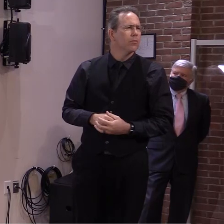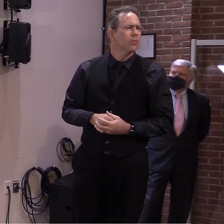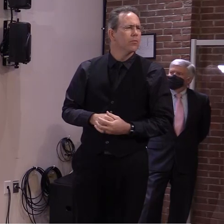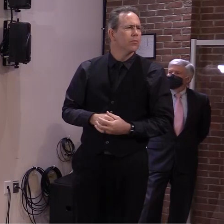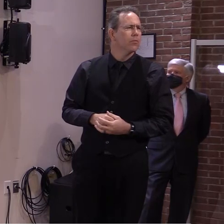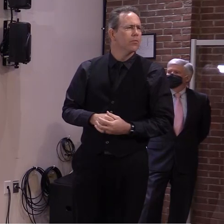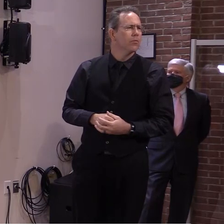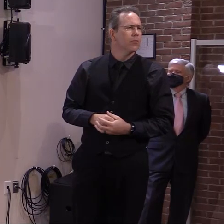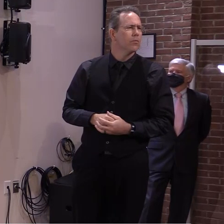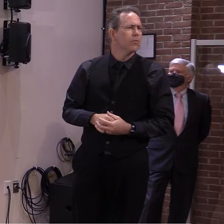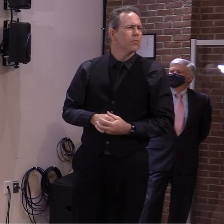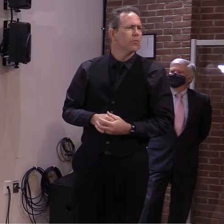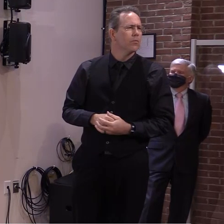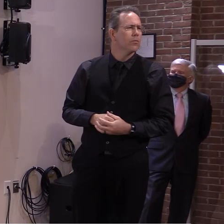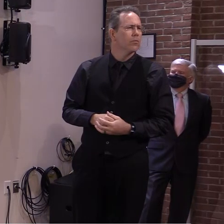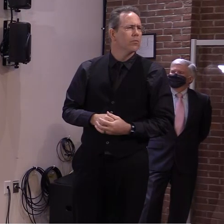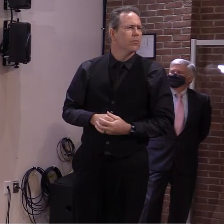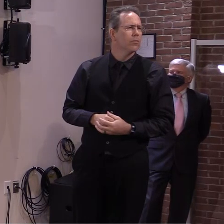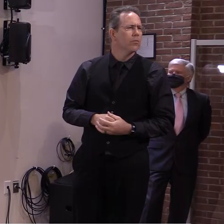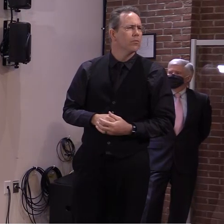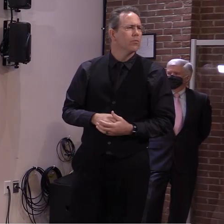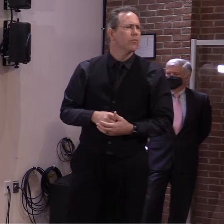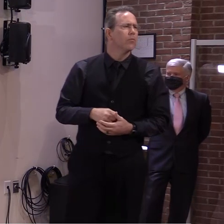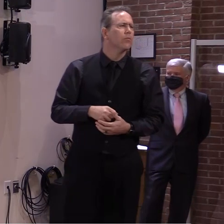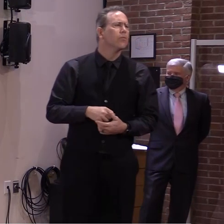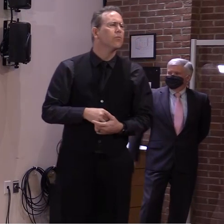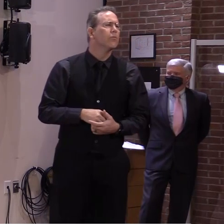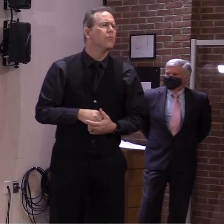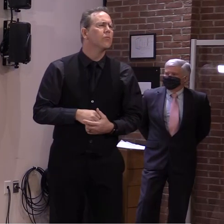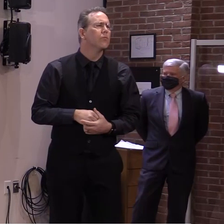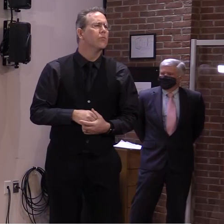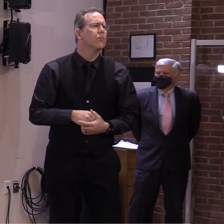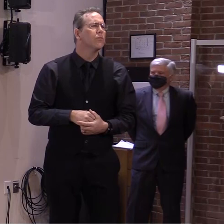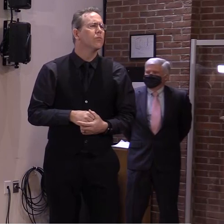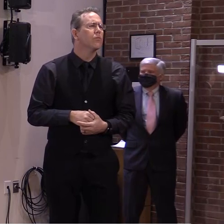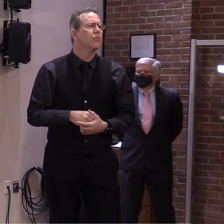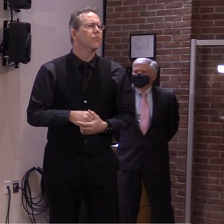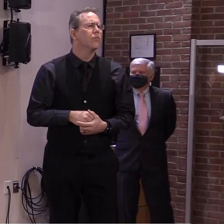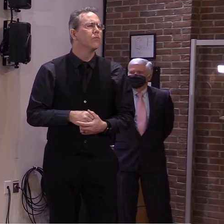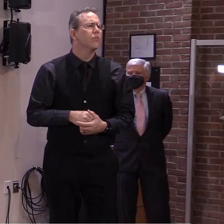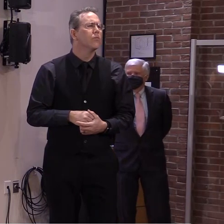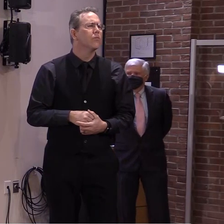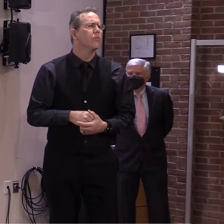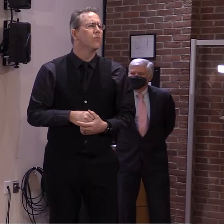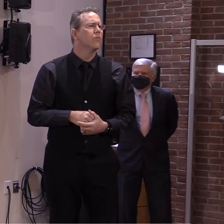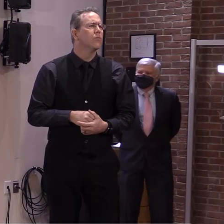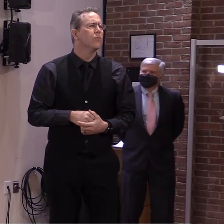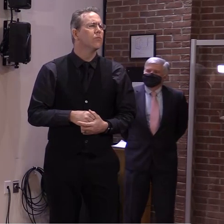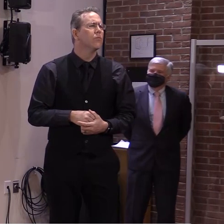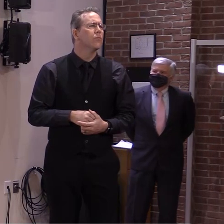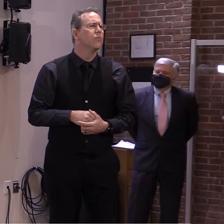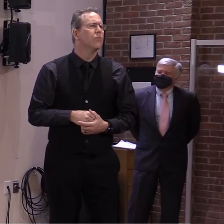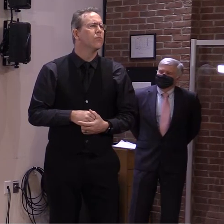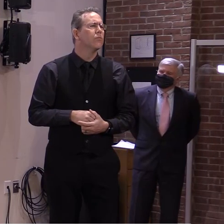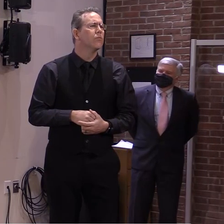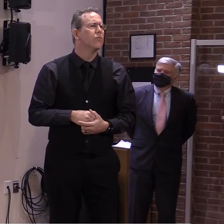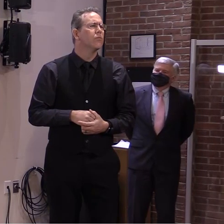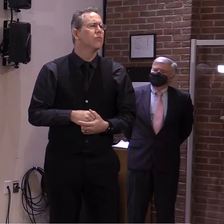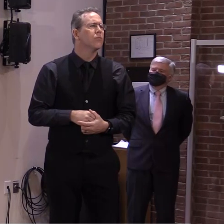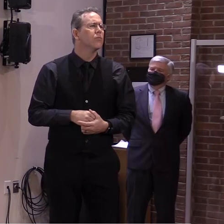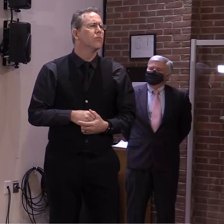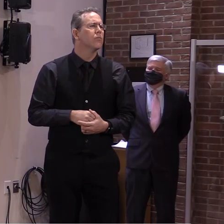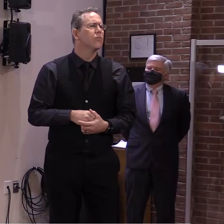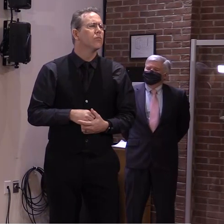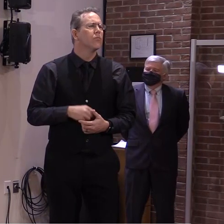clinics. She said her young adult children are hesitant to go into indoor vac sites because of the